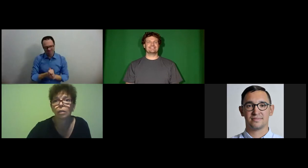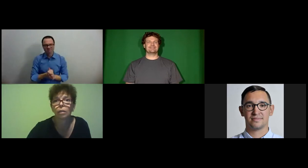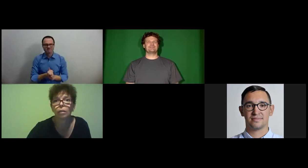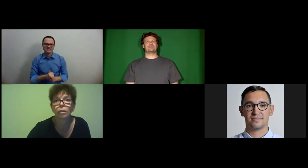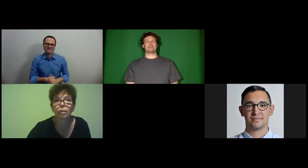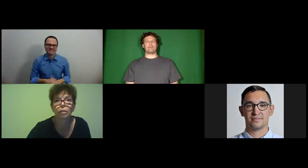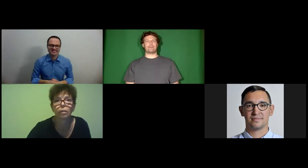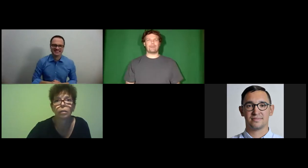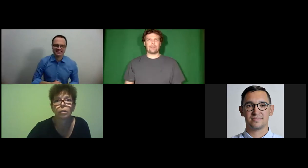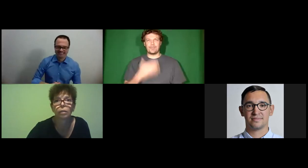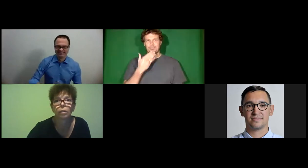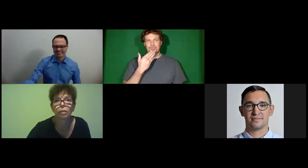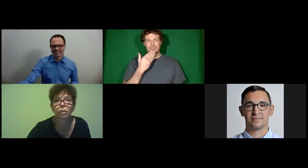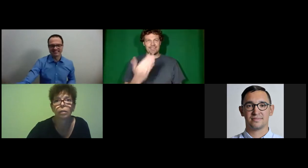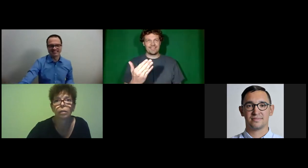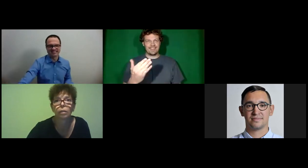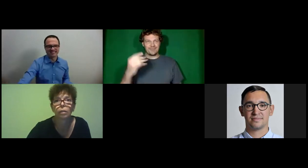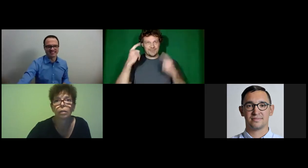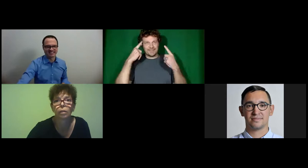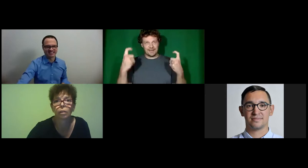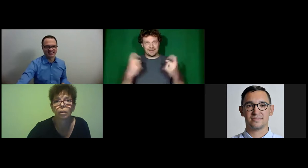go ahead.